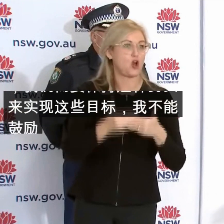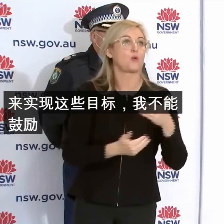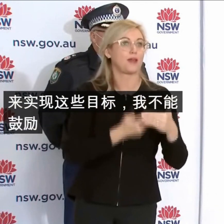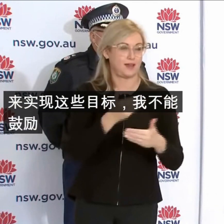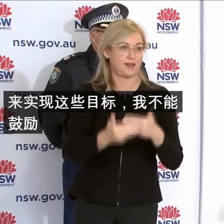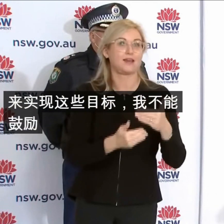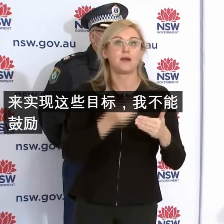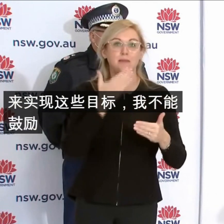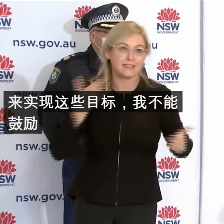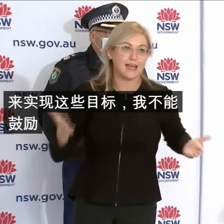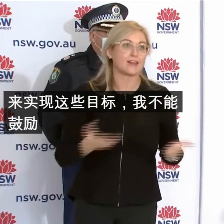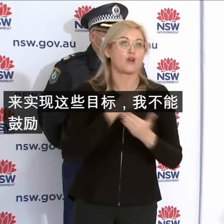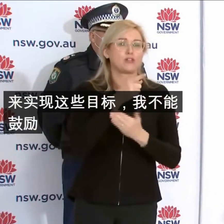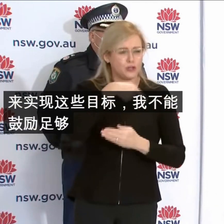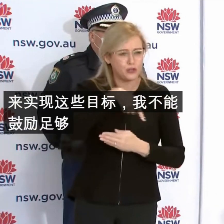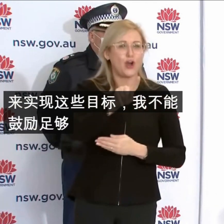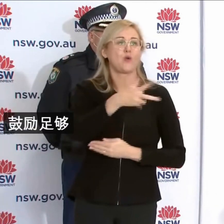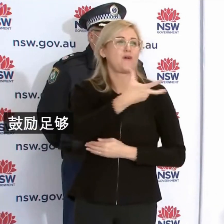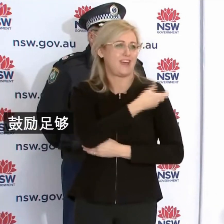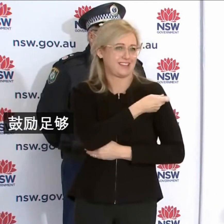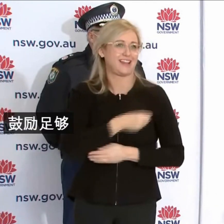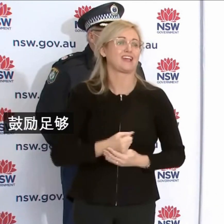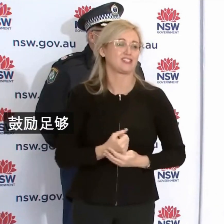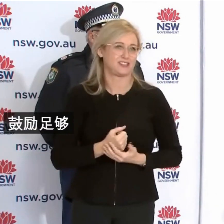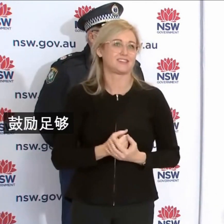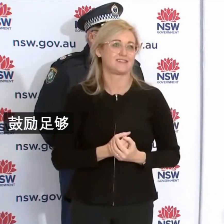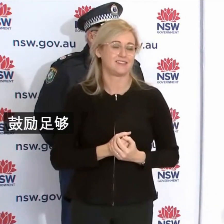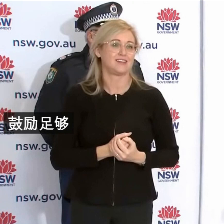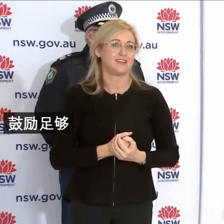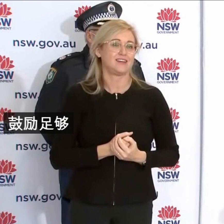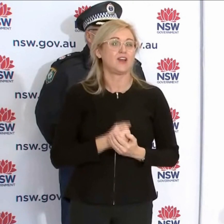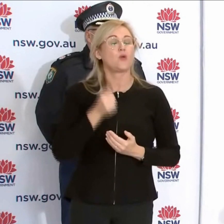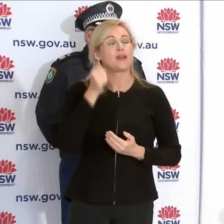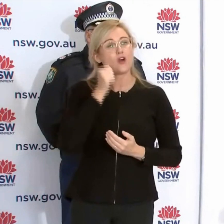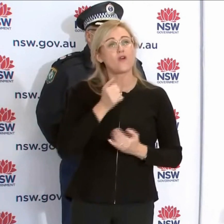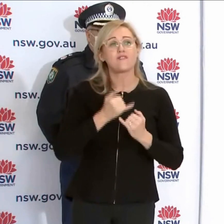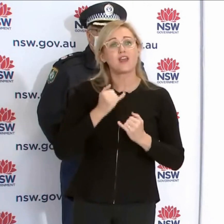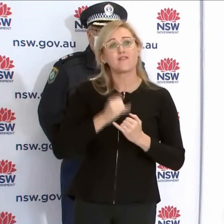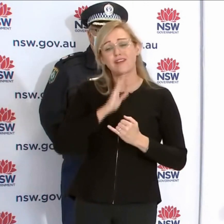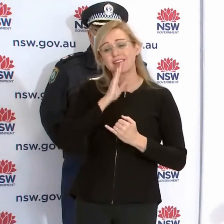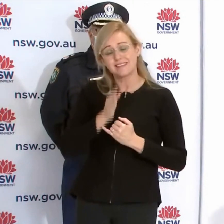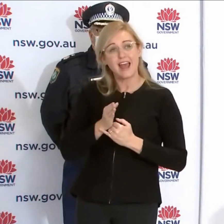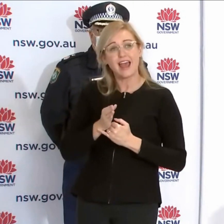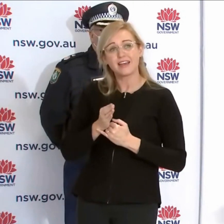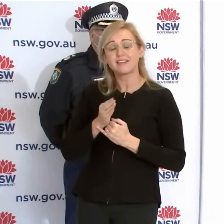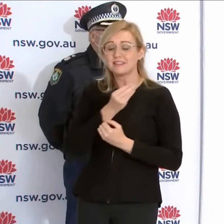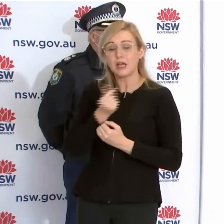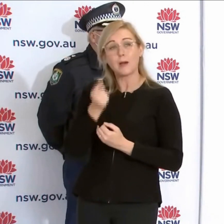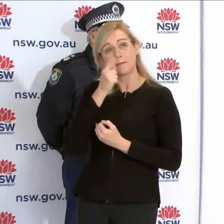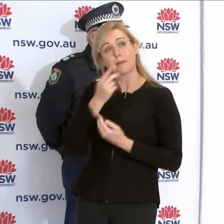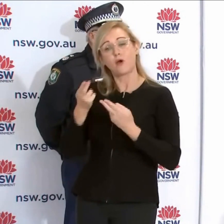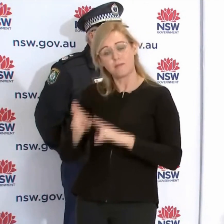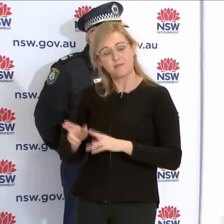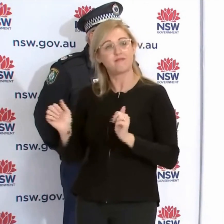And I can't encourage that enough, because we know that as tragic as the number of deaths are, it would have been far, far worse